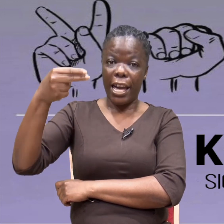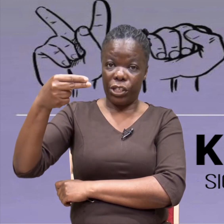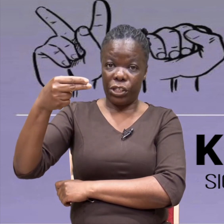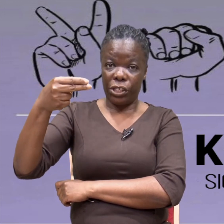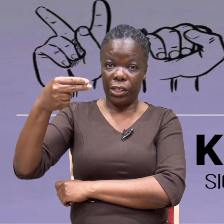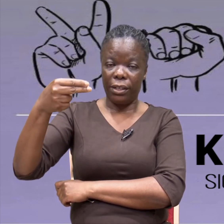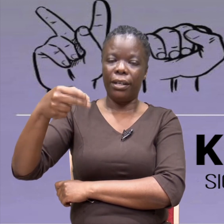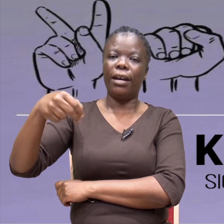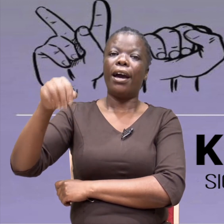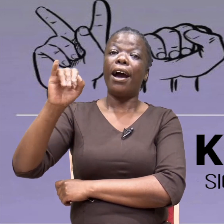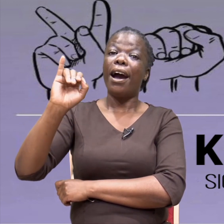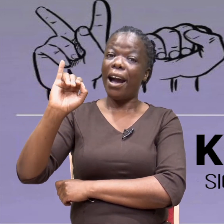H. I.